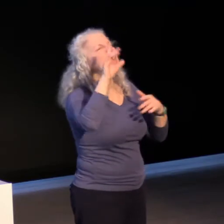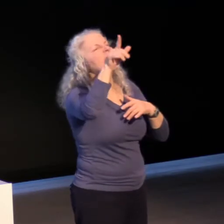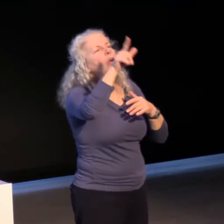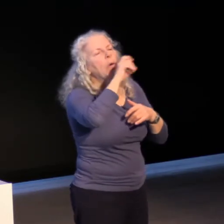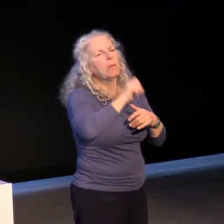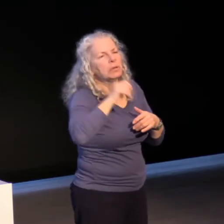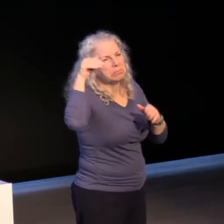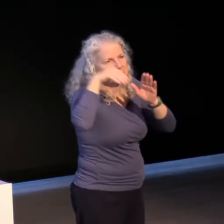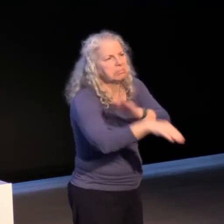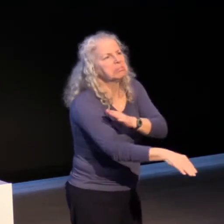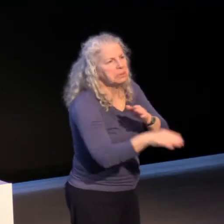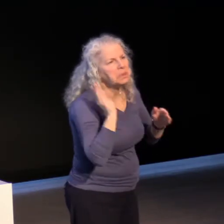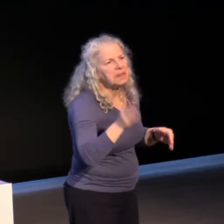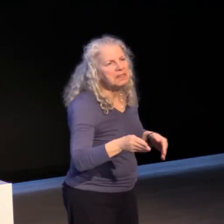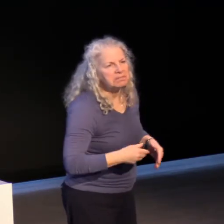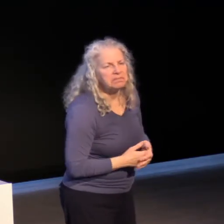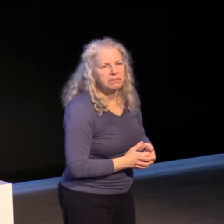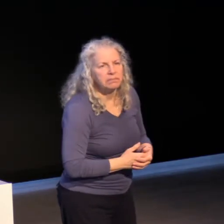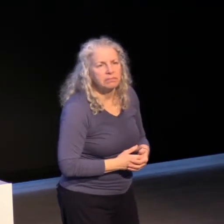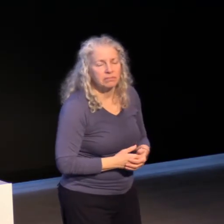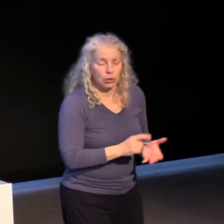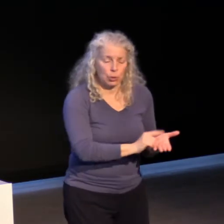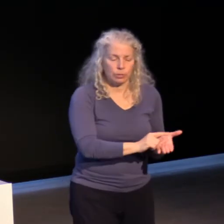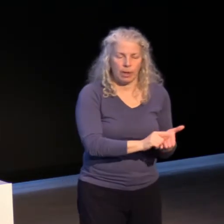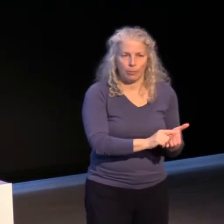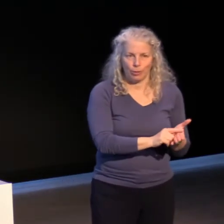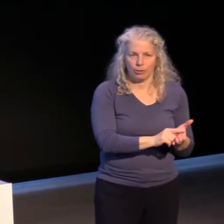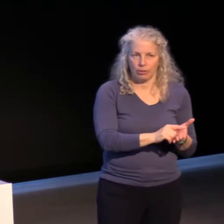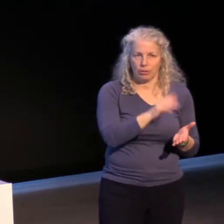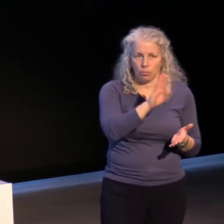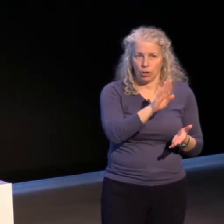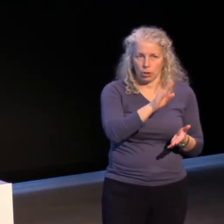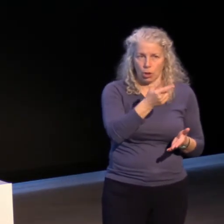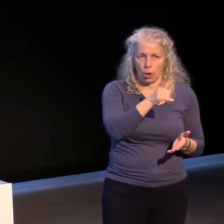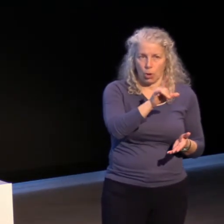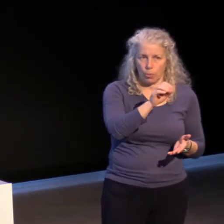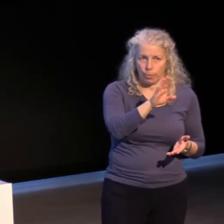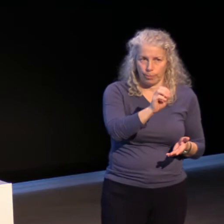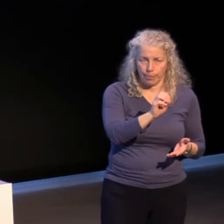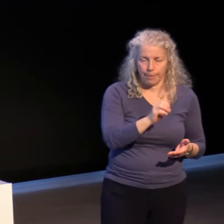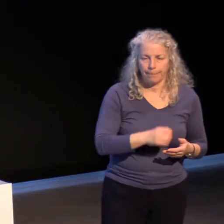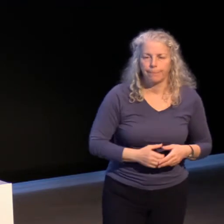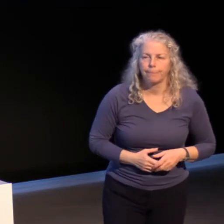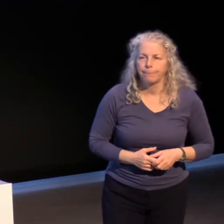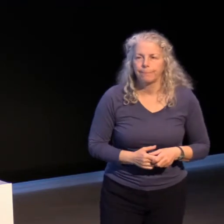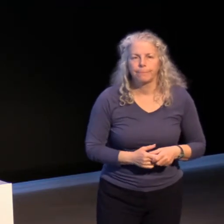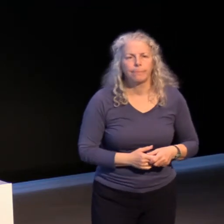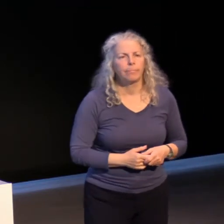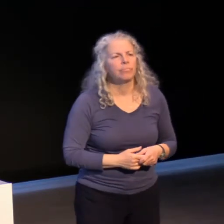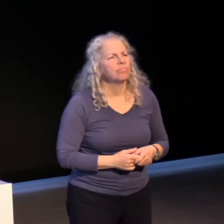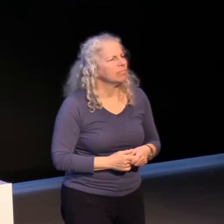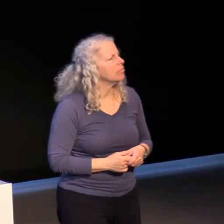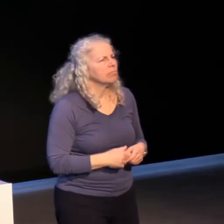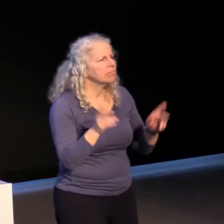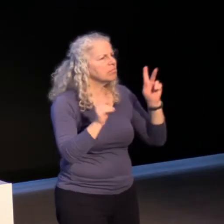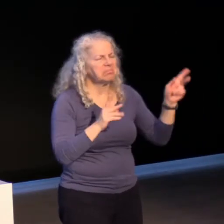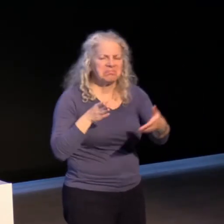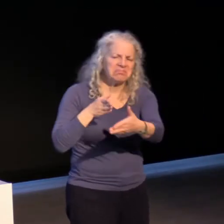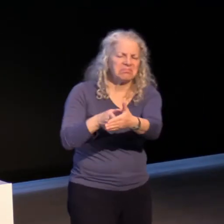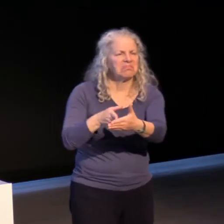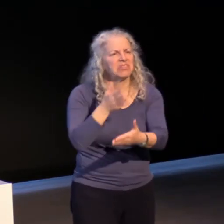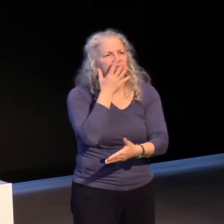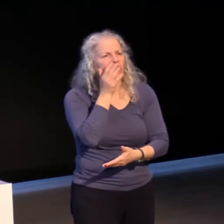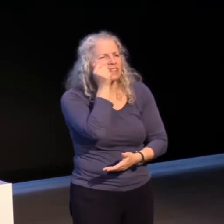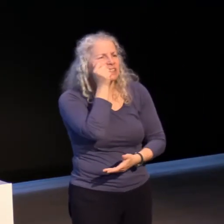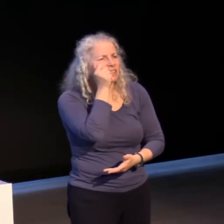older," according to the newspaper, the Boston Globe. It was this kind of racist attitude that